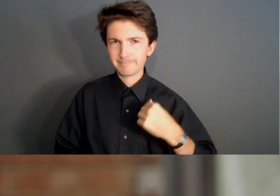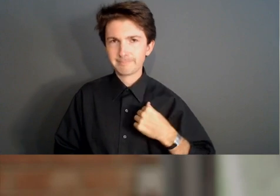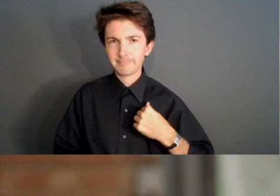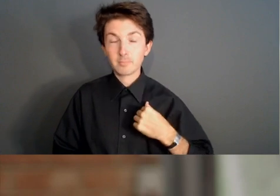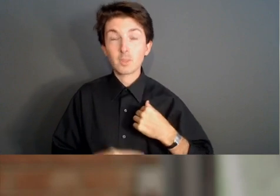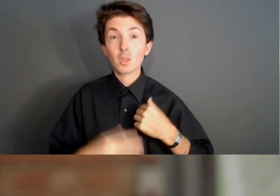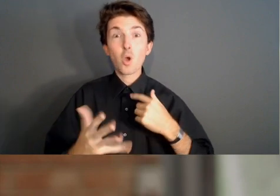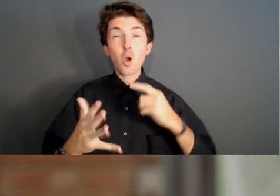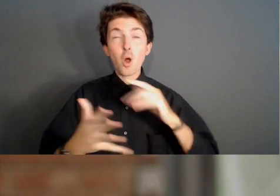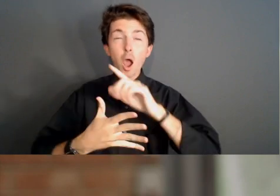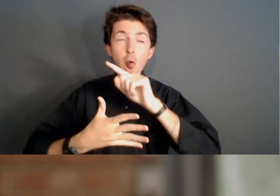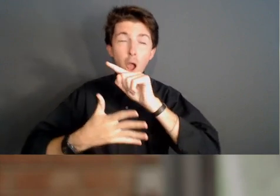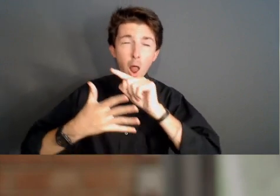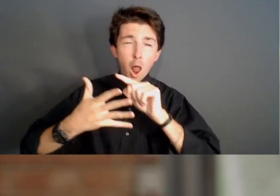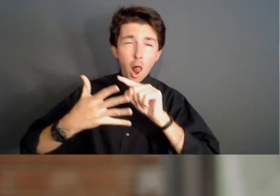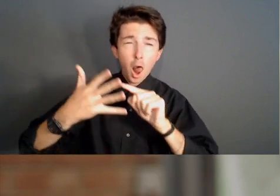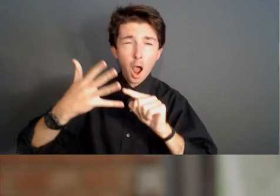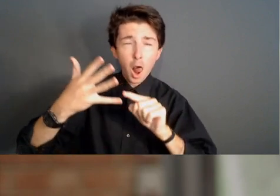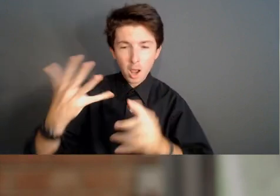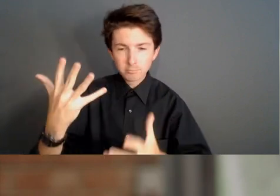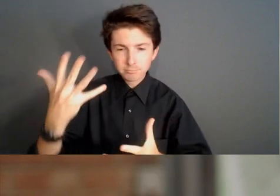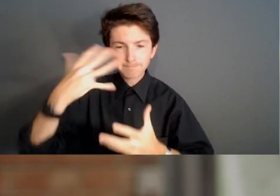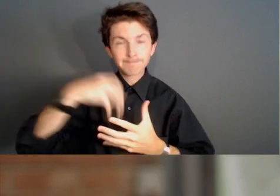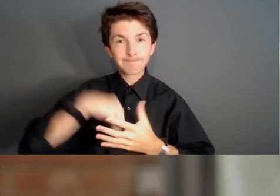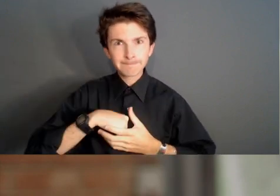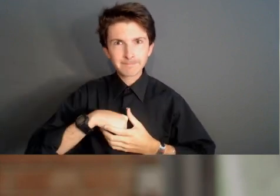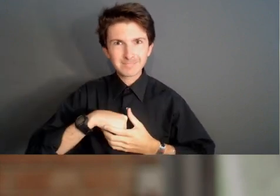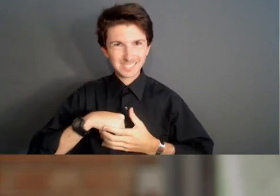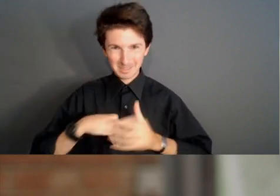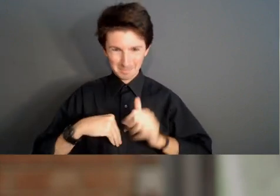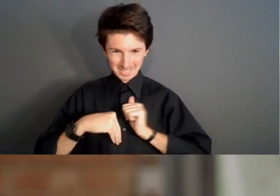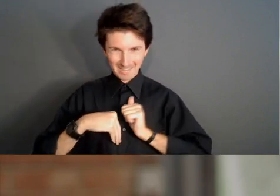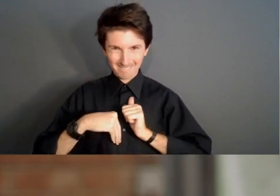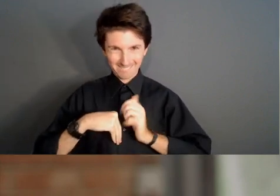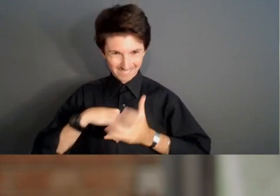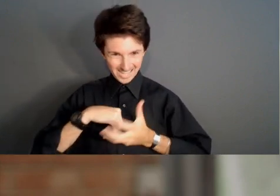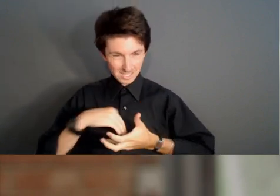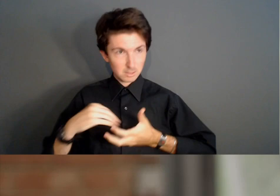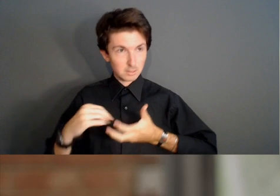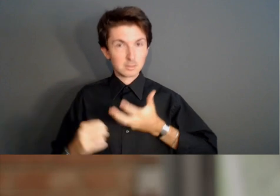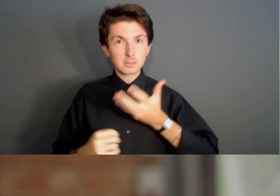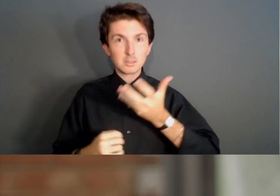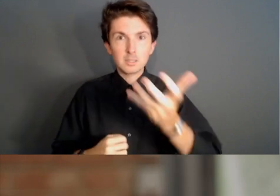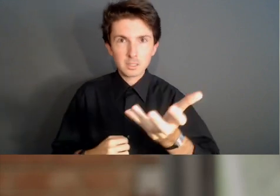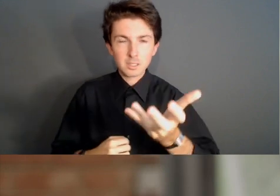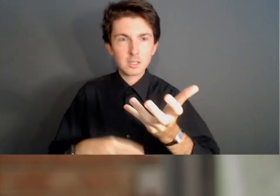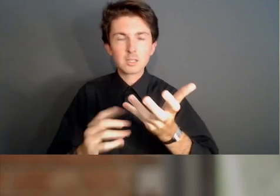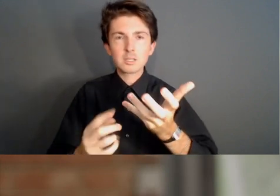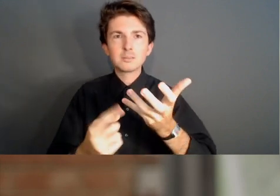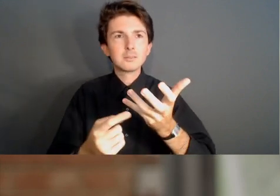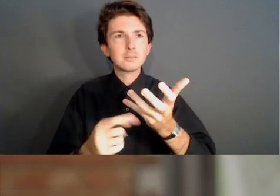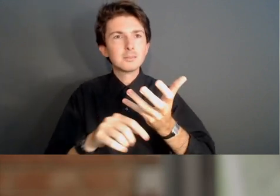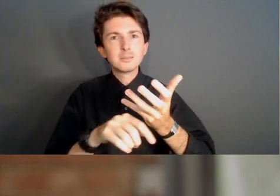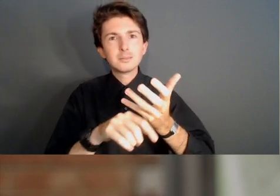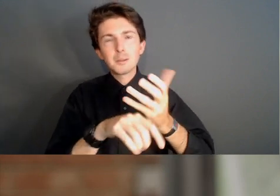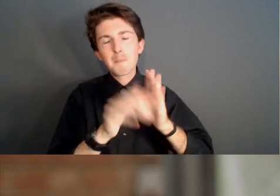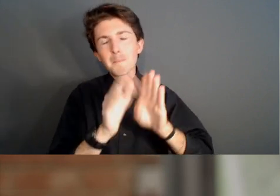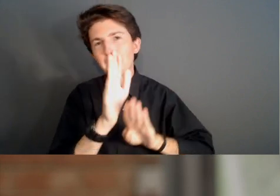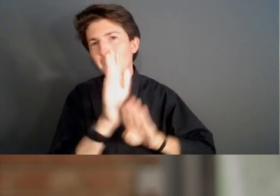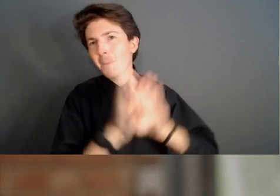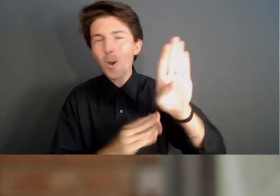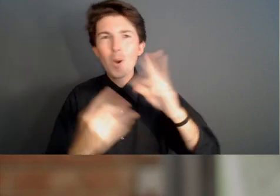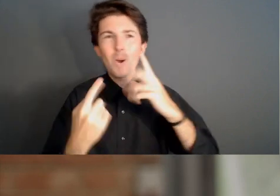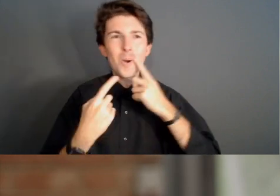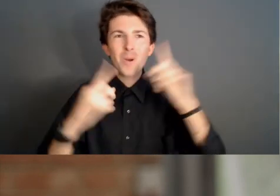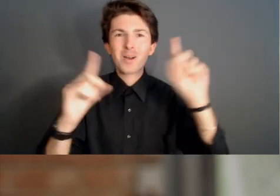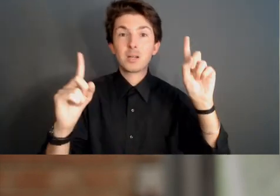itself. So all of those things, bringing things of parts of myself, made everything so successful,